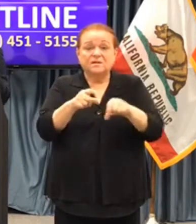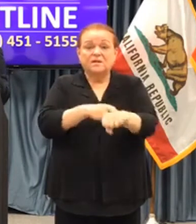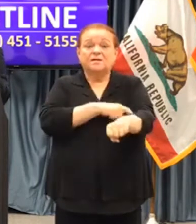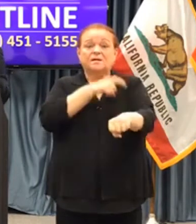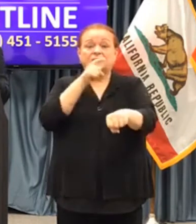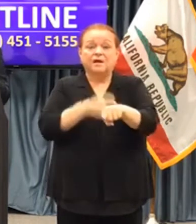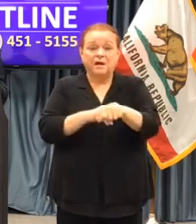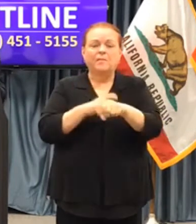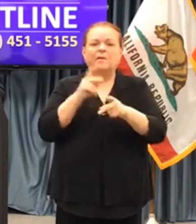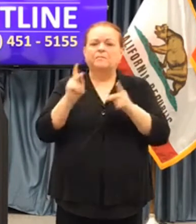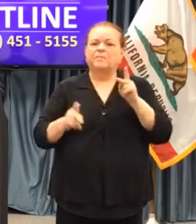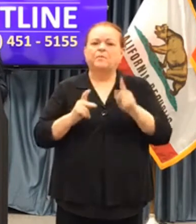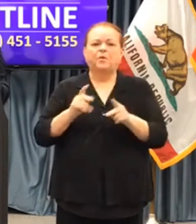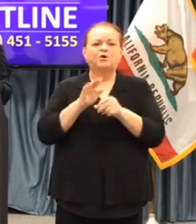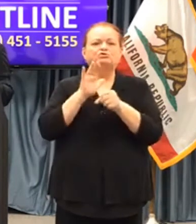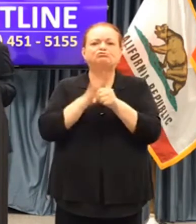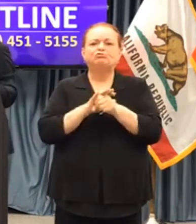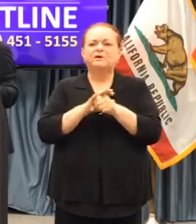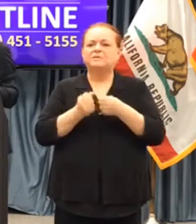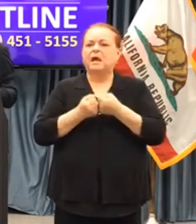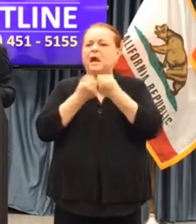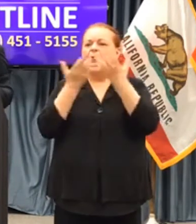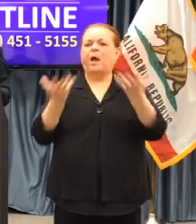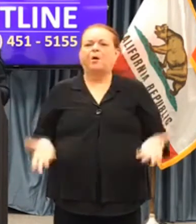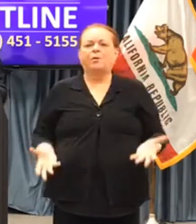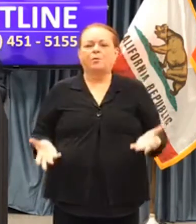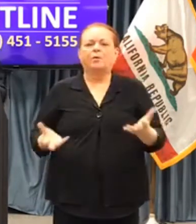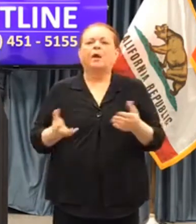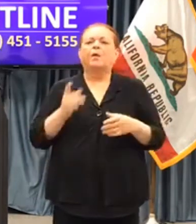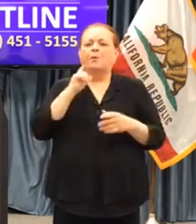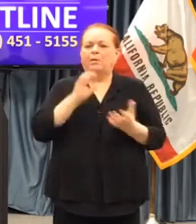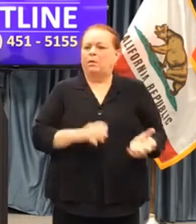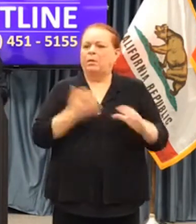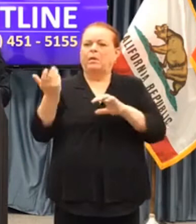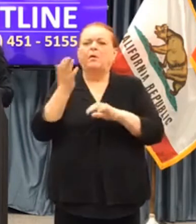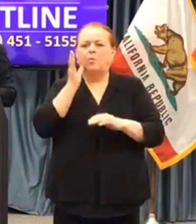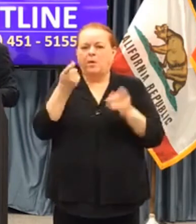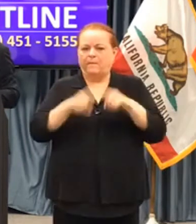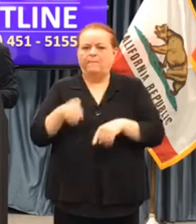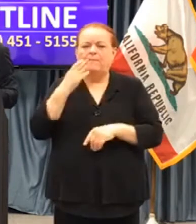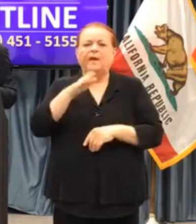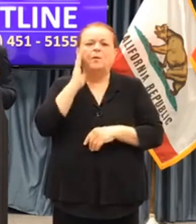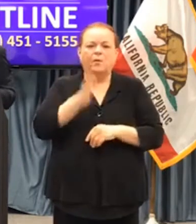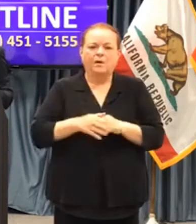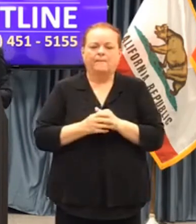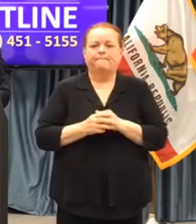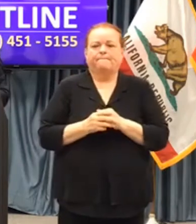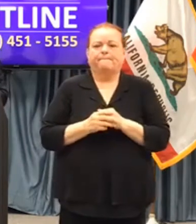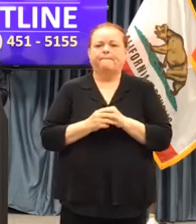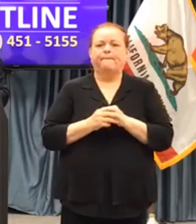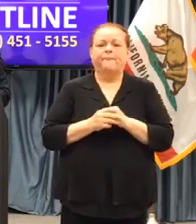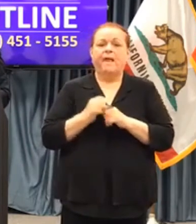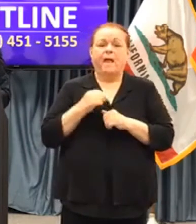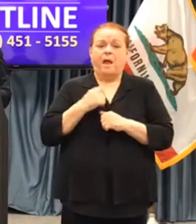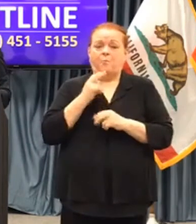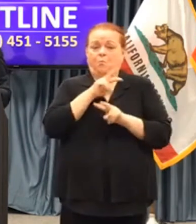badly. What I want to say to Orange County in particular, as opposed to some of the other jurisdictions that I've been following through the